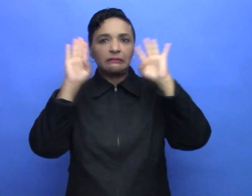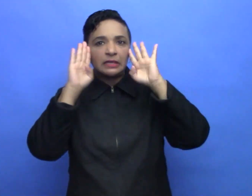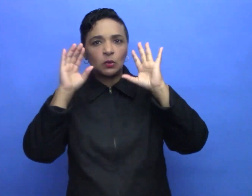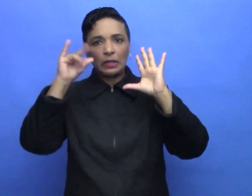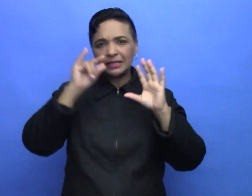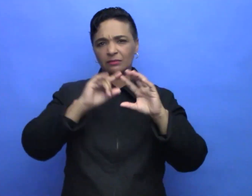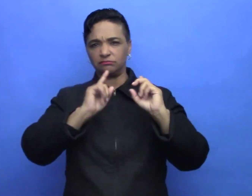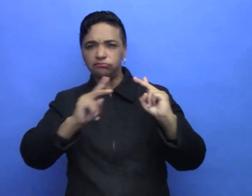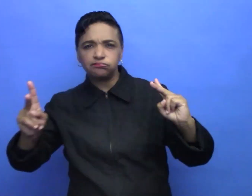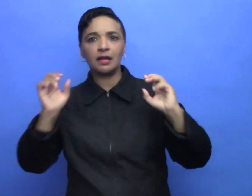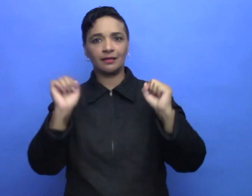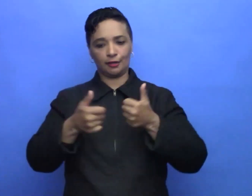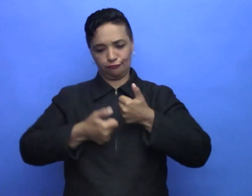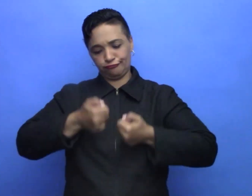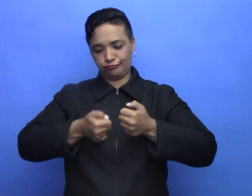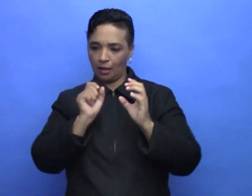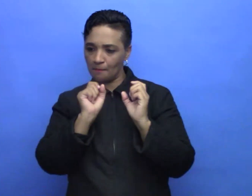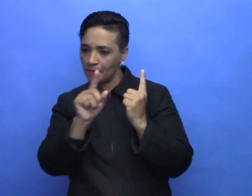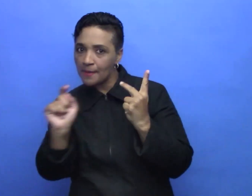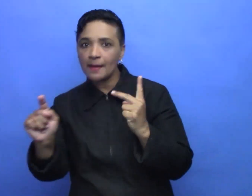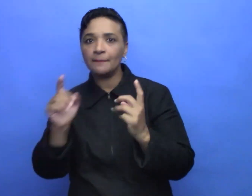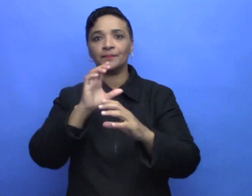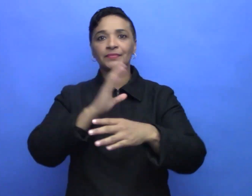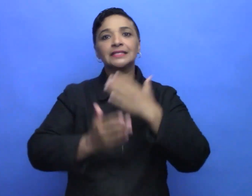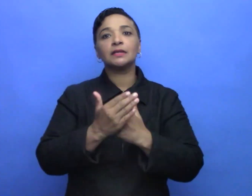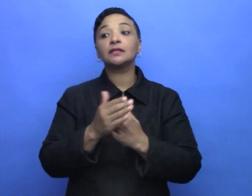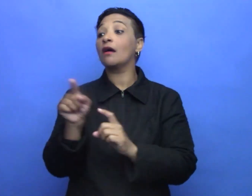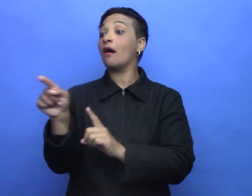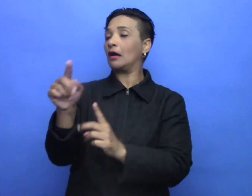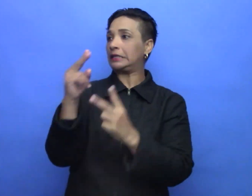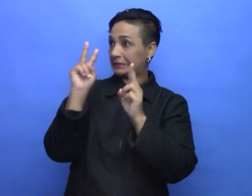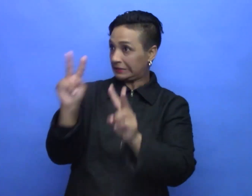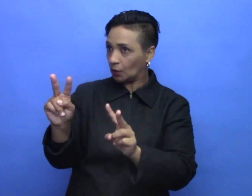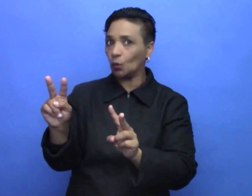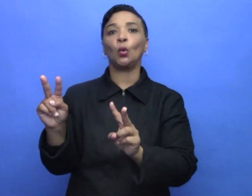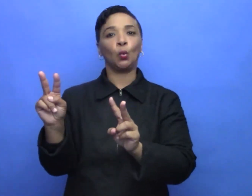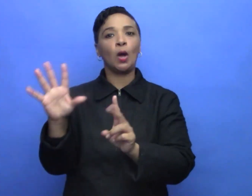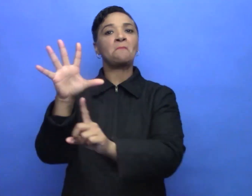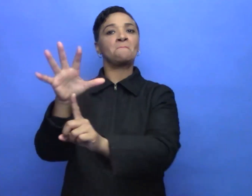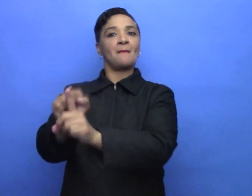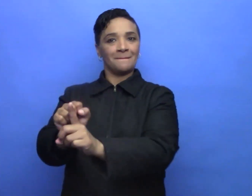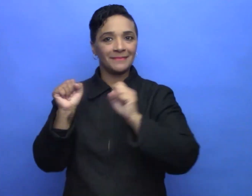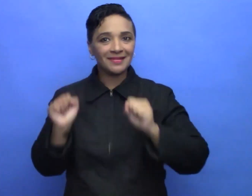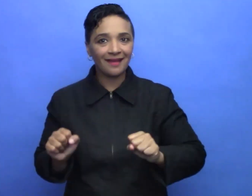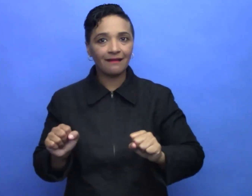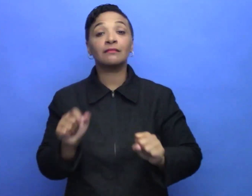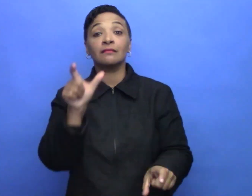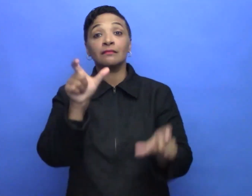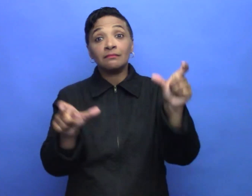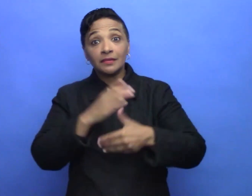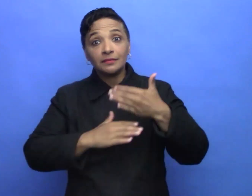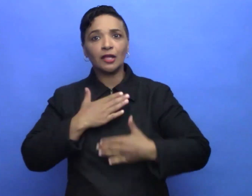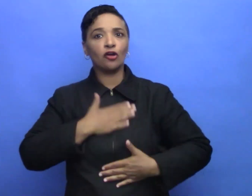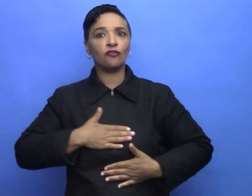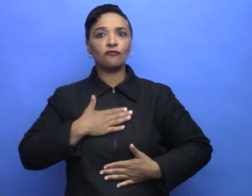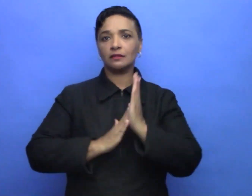this would be a great help to reach out to people with disabilities and encourage them to apply